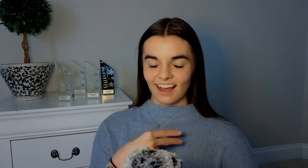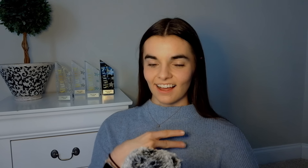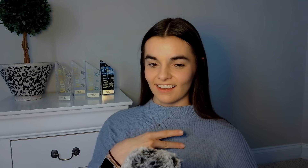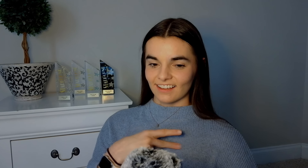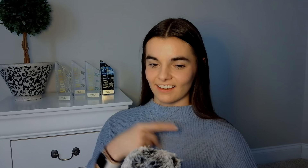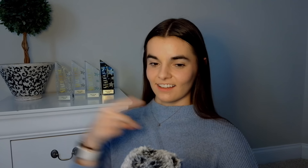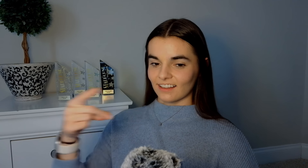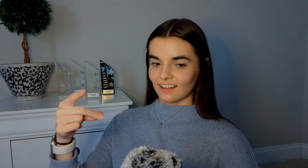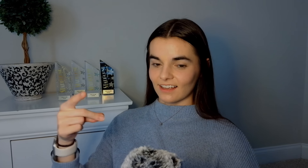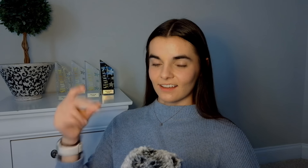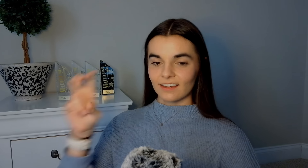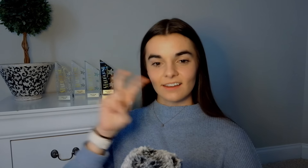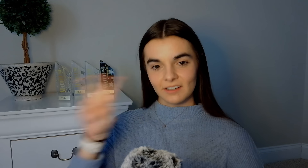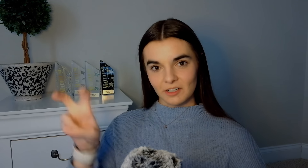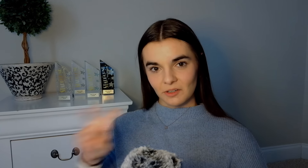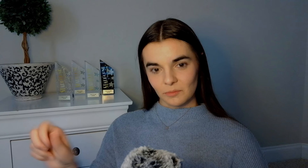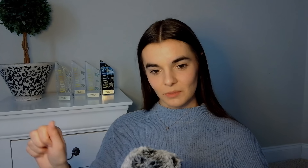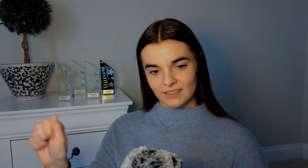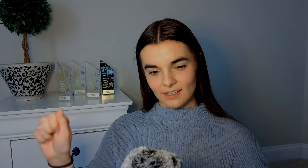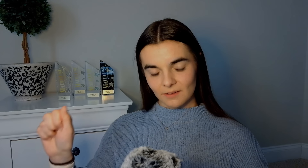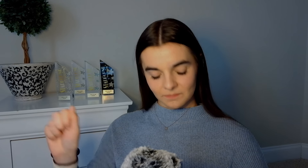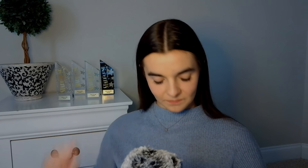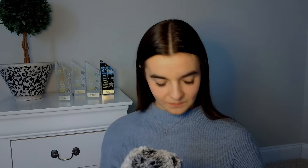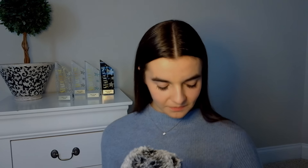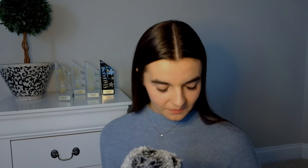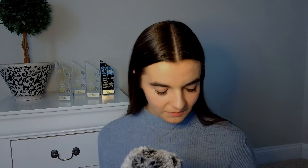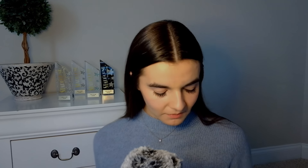I like pizza.